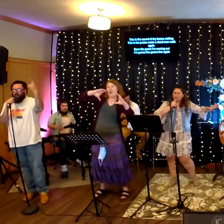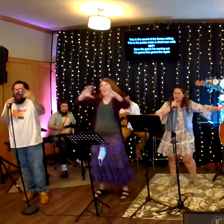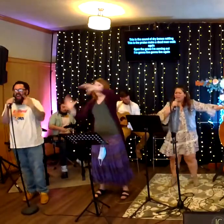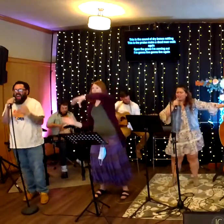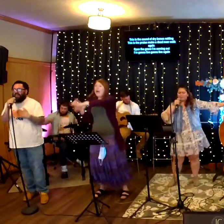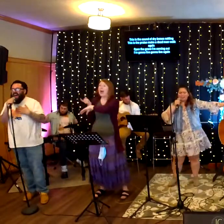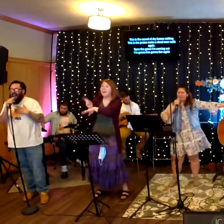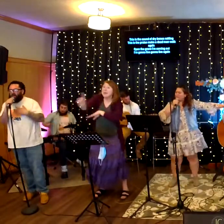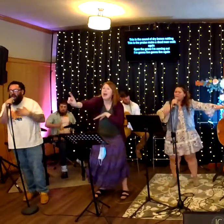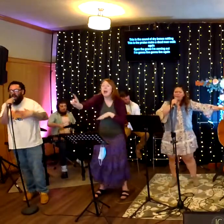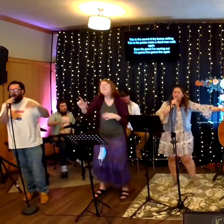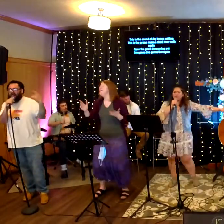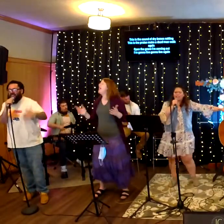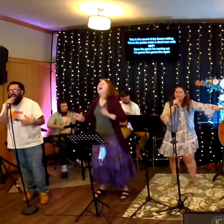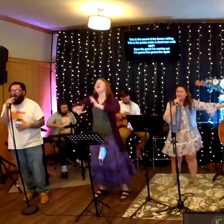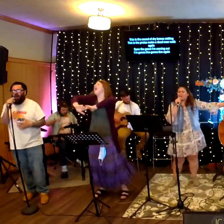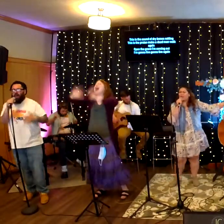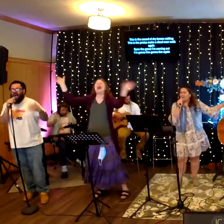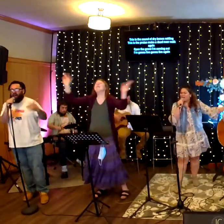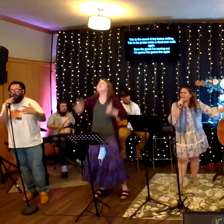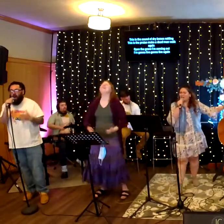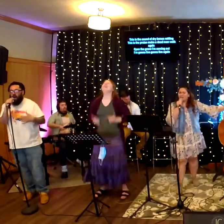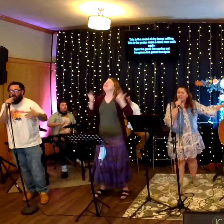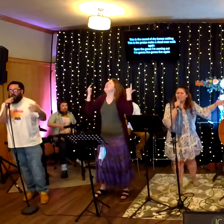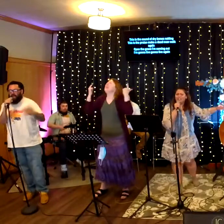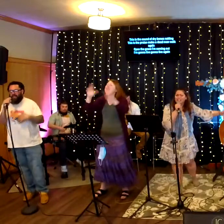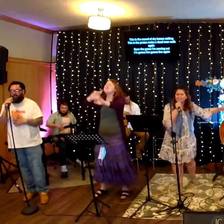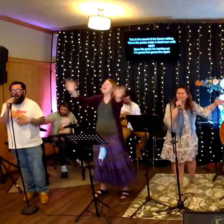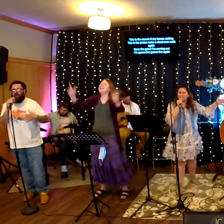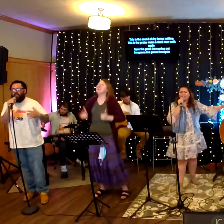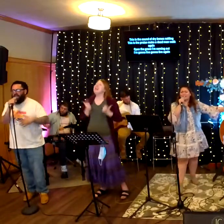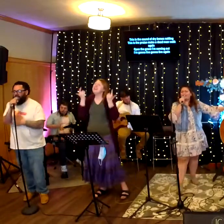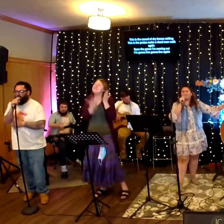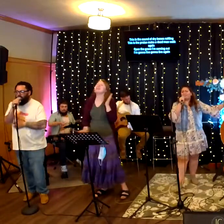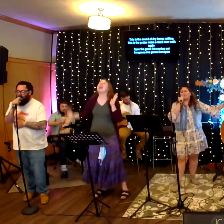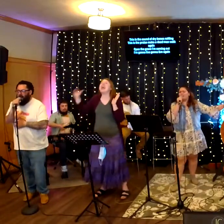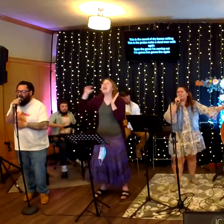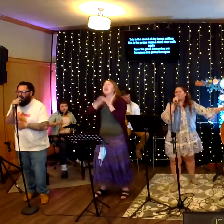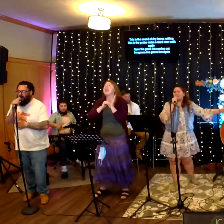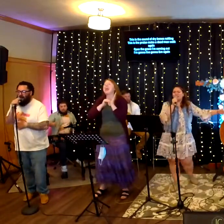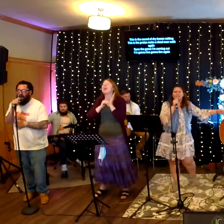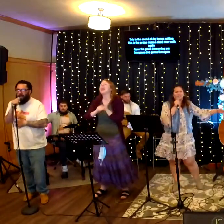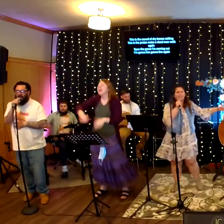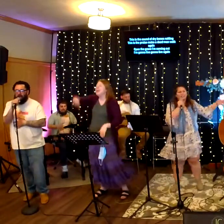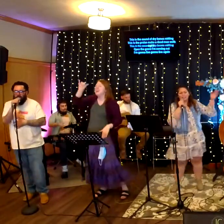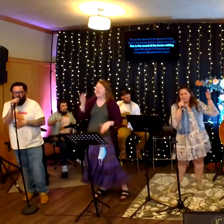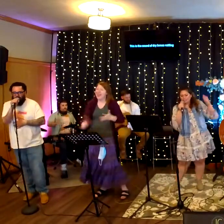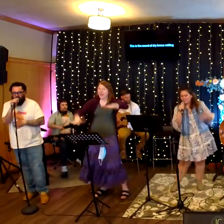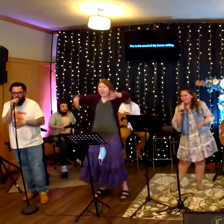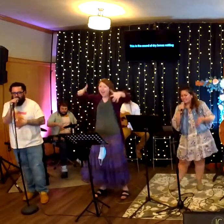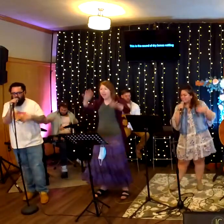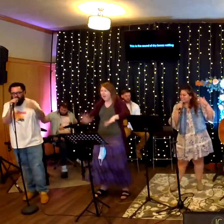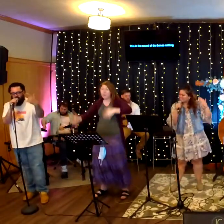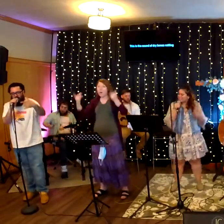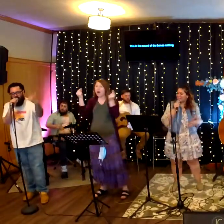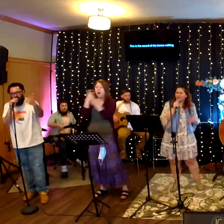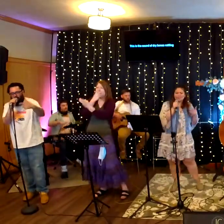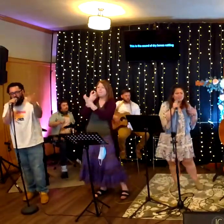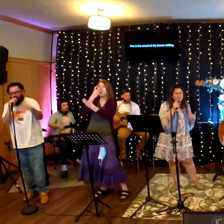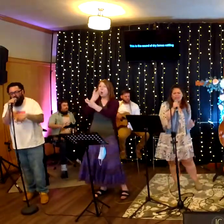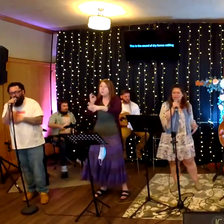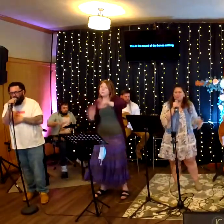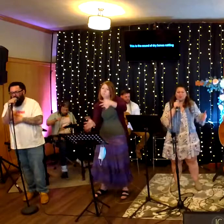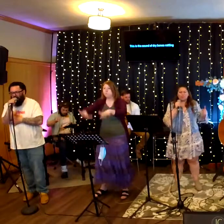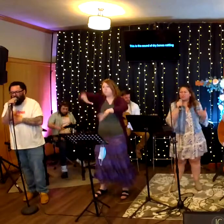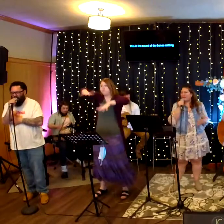Open the grave, I'm coming out. I'm gonna live again. This is the sound